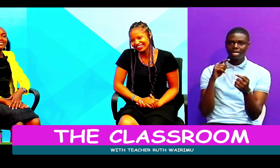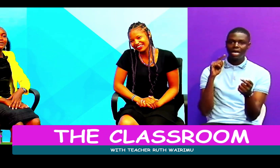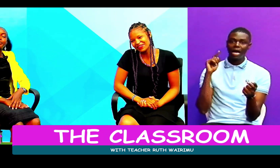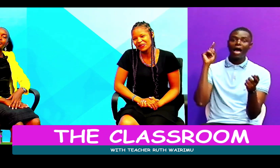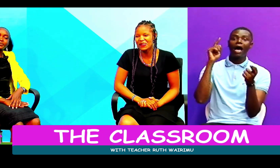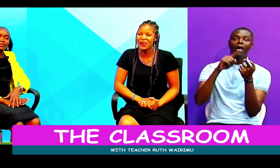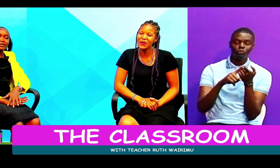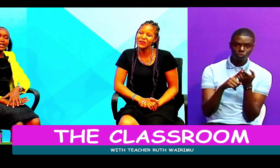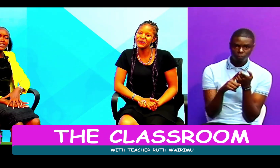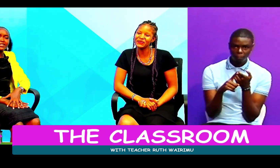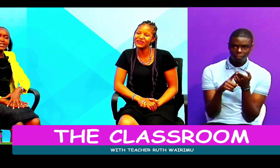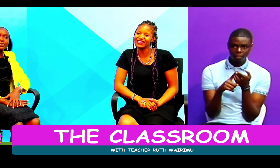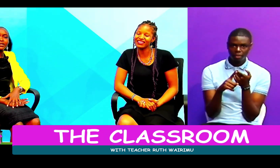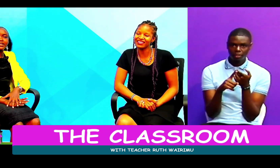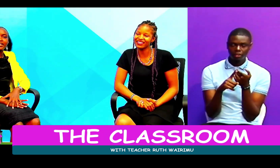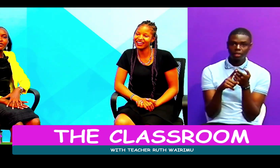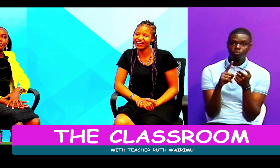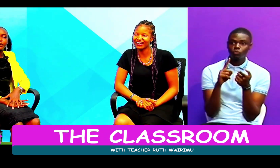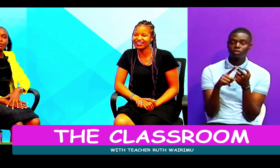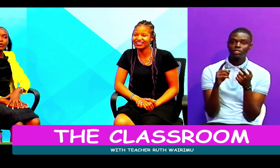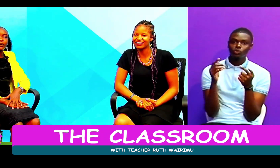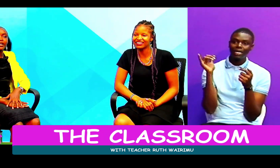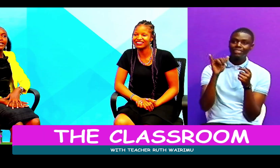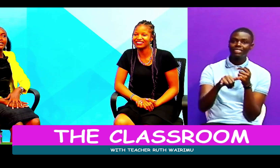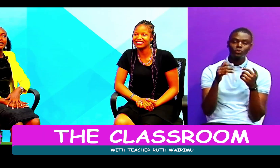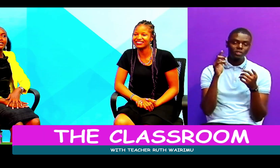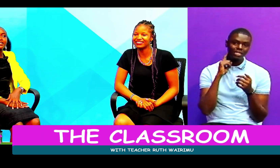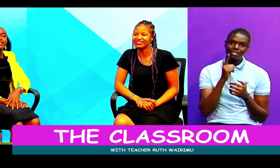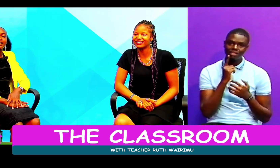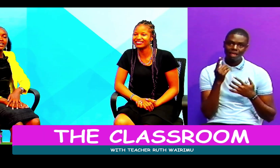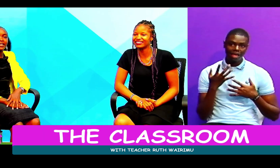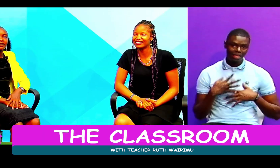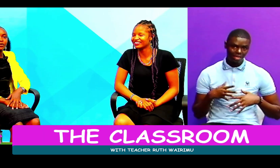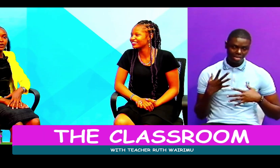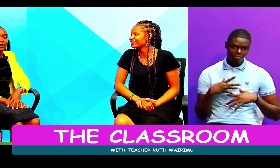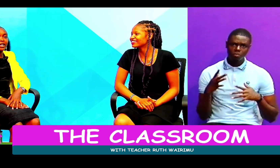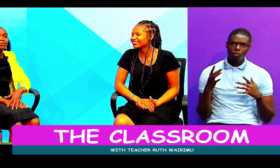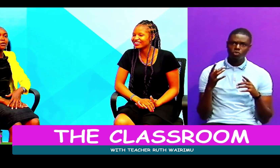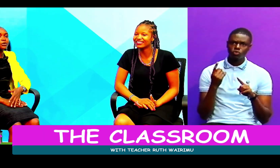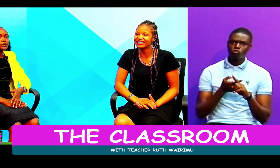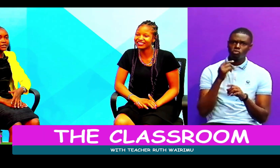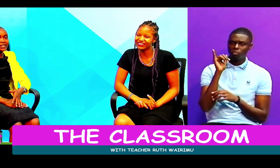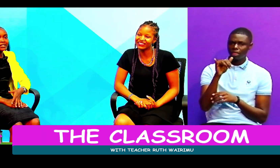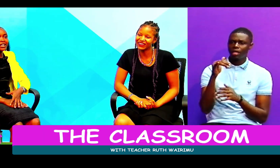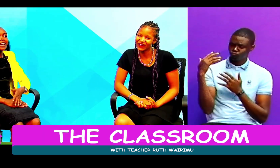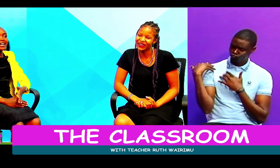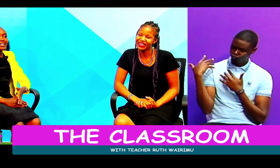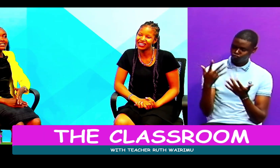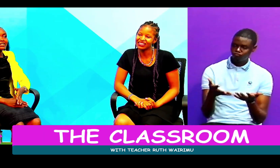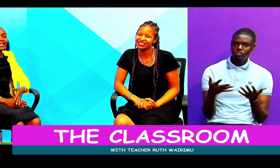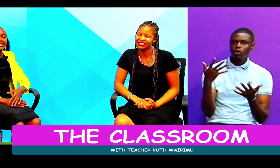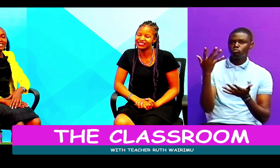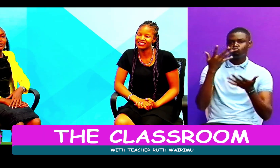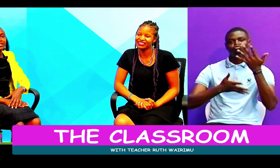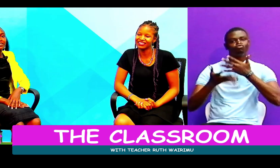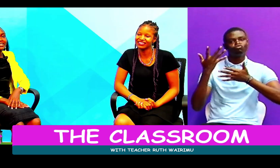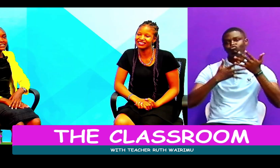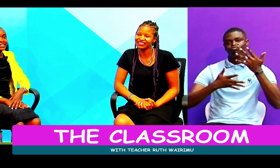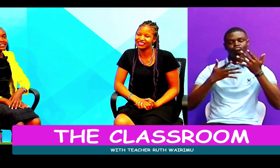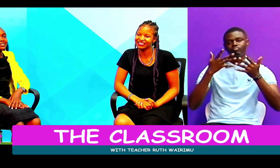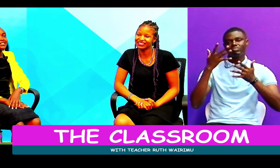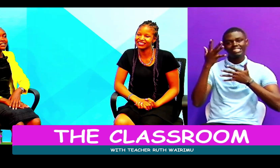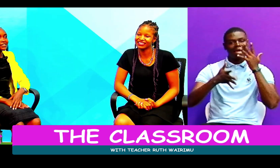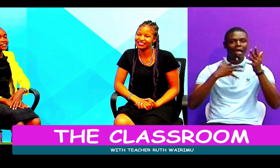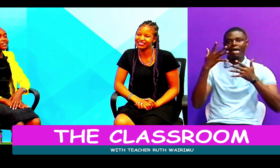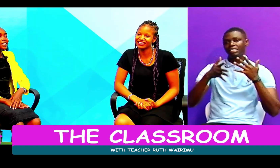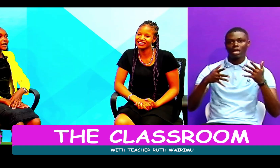when I stayed with deaf people, and since then, for now, I can be able to sign and understand whatever they